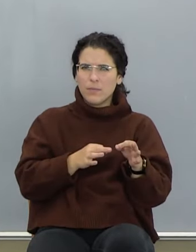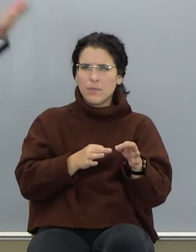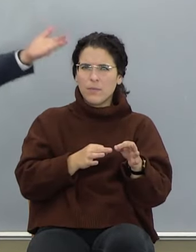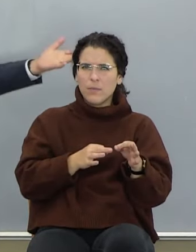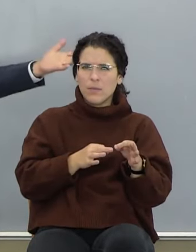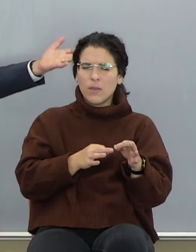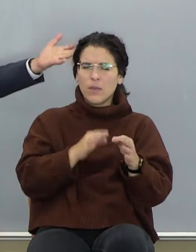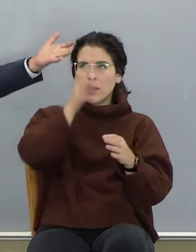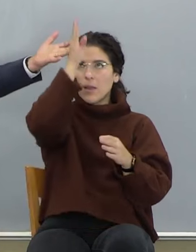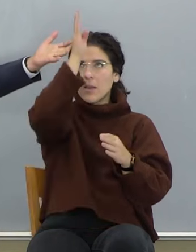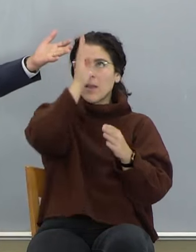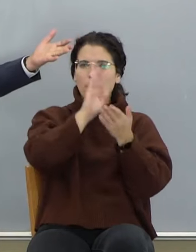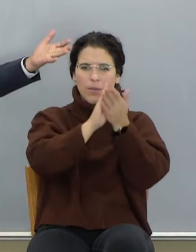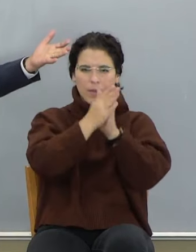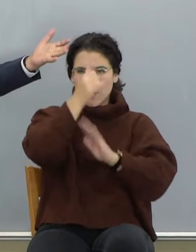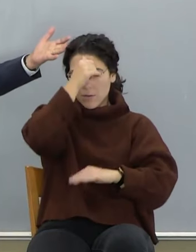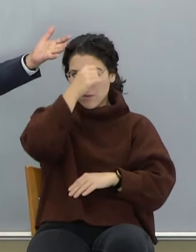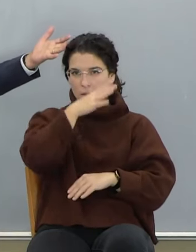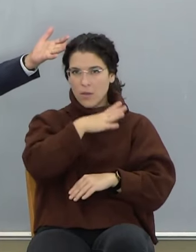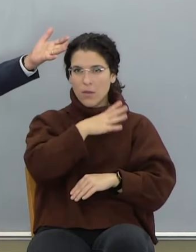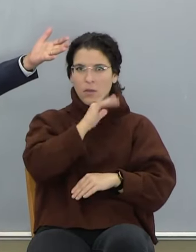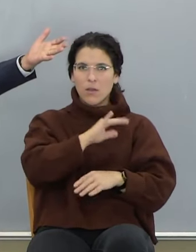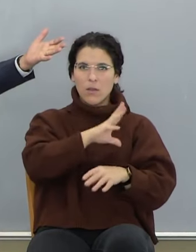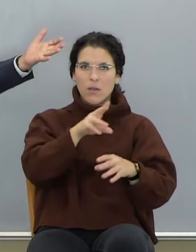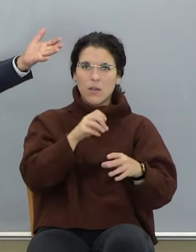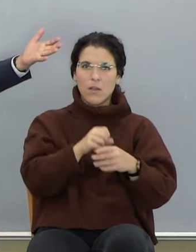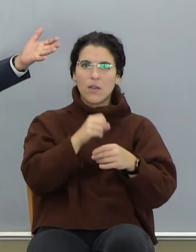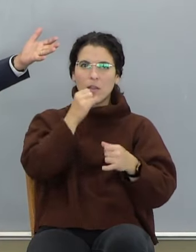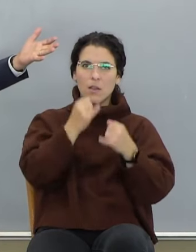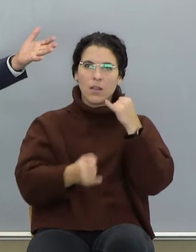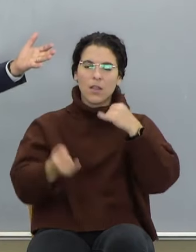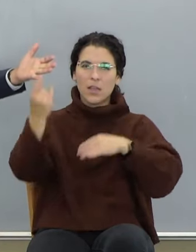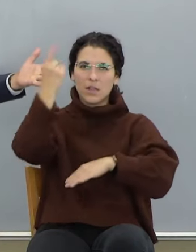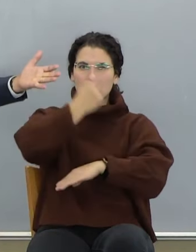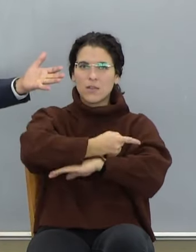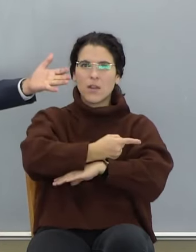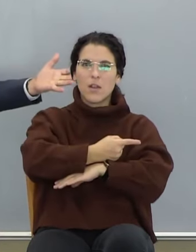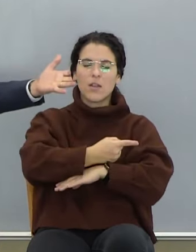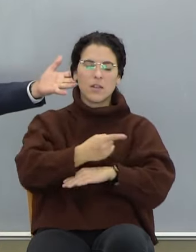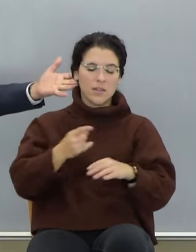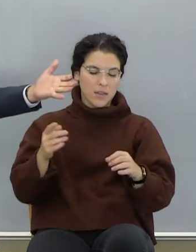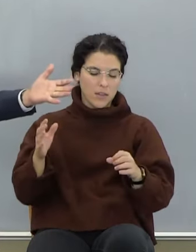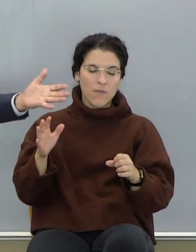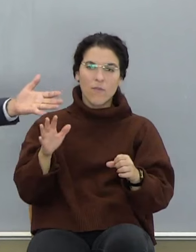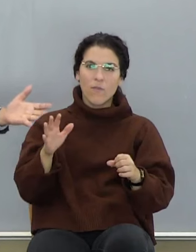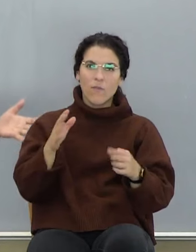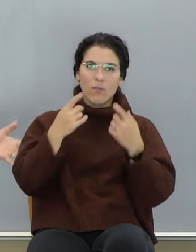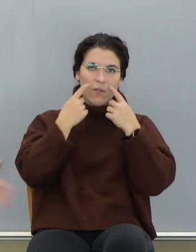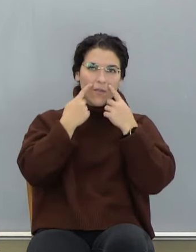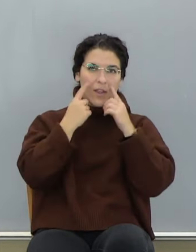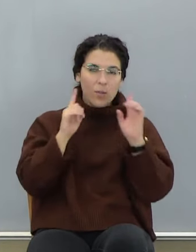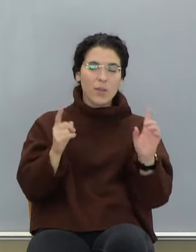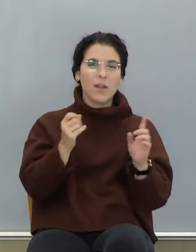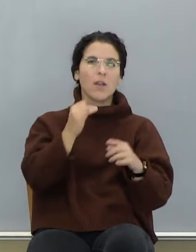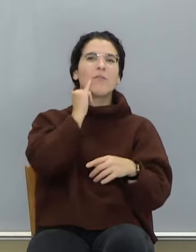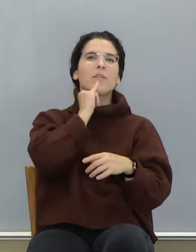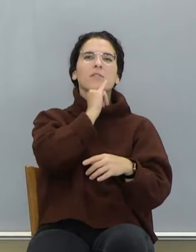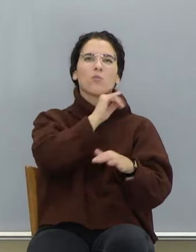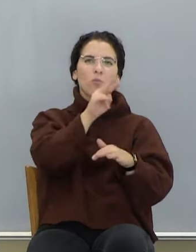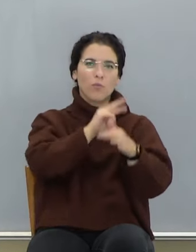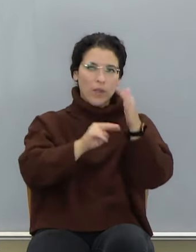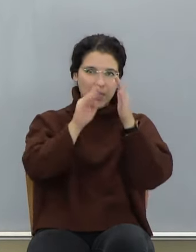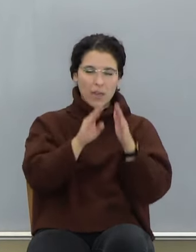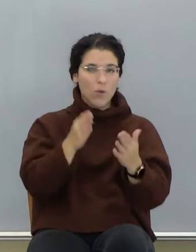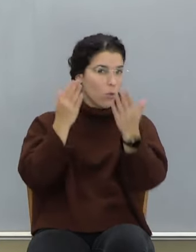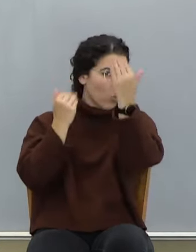the incarnation of Jesus. That's part of the last days. The fulfillment of Israel's prophetic hope.